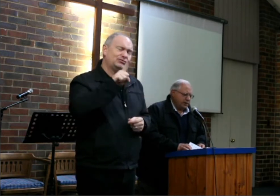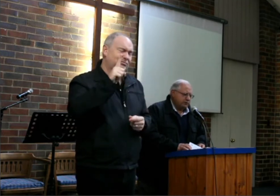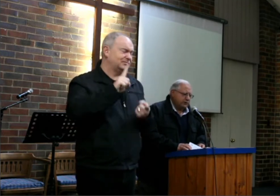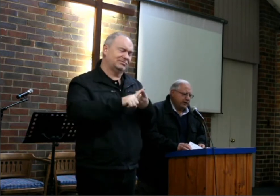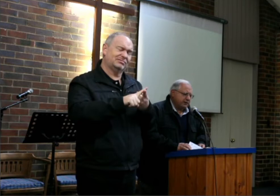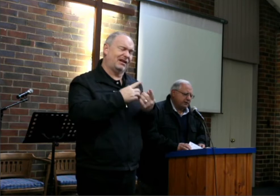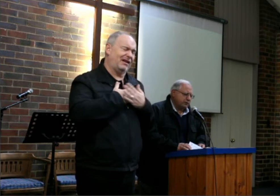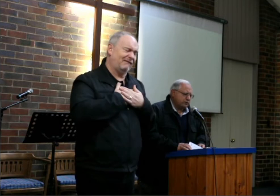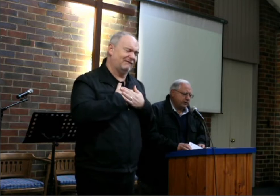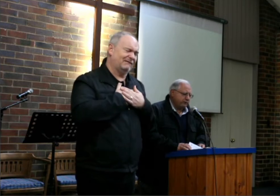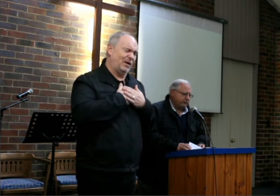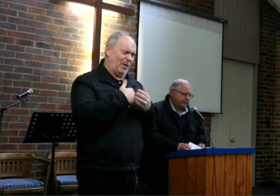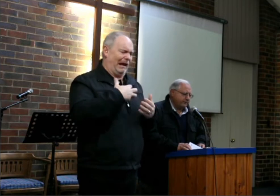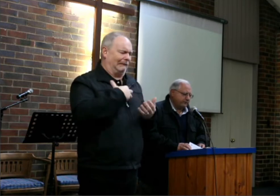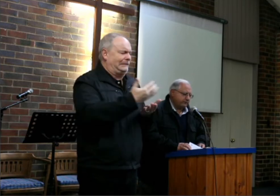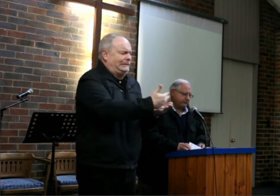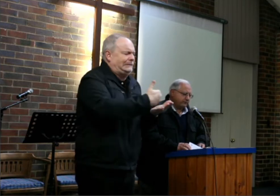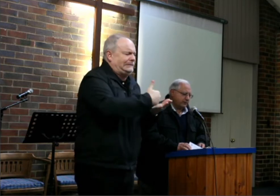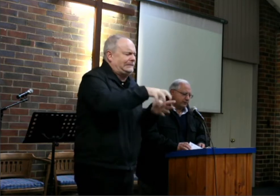We like to take, not to give.